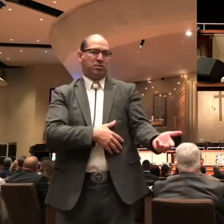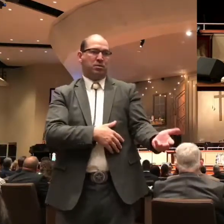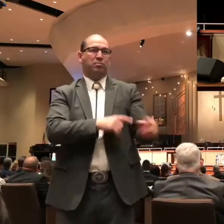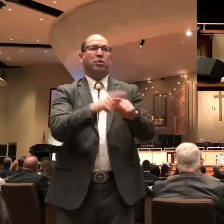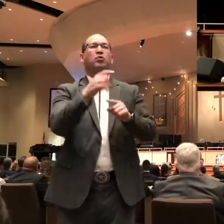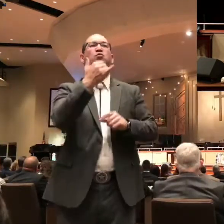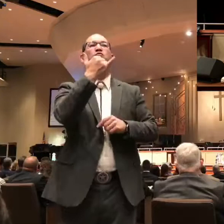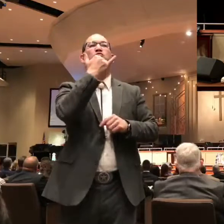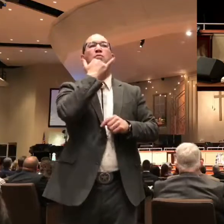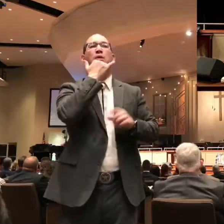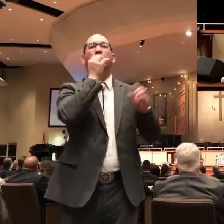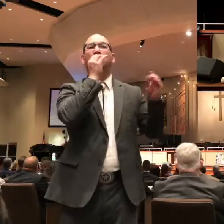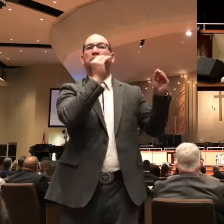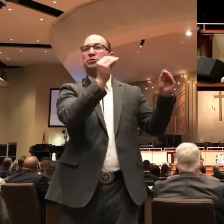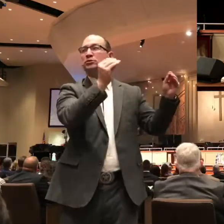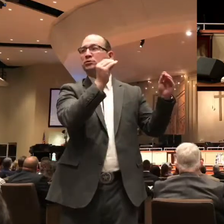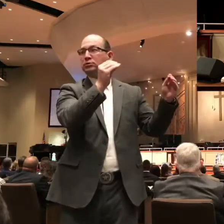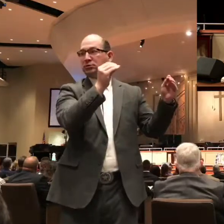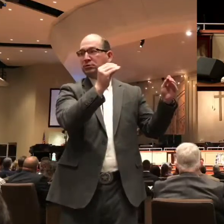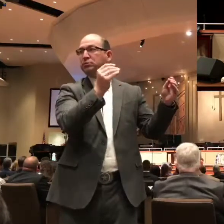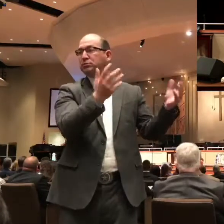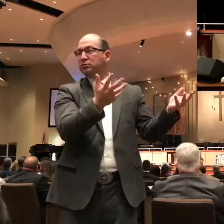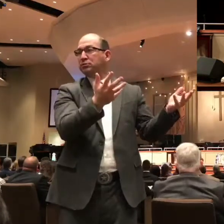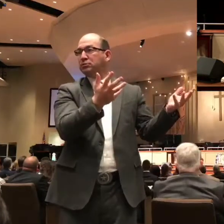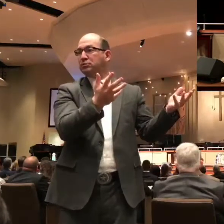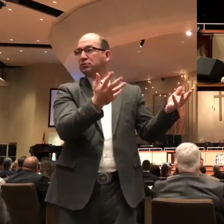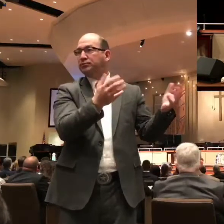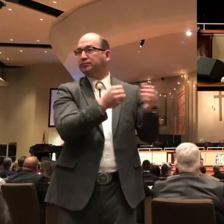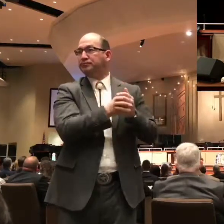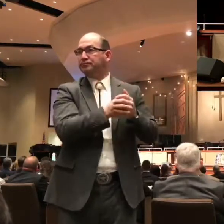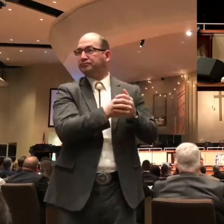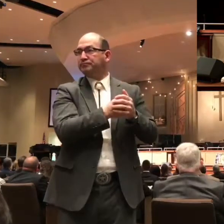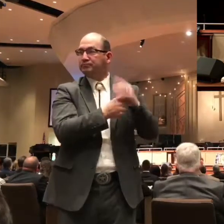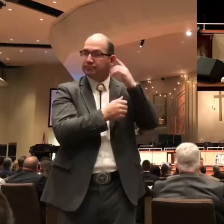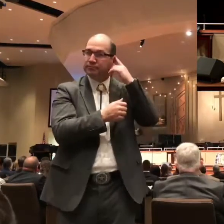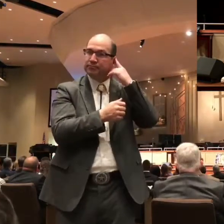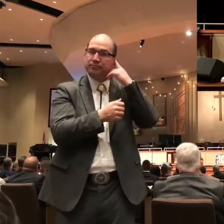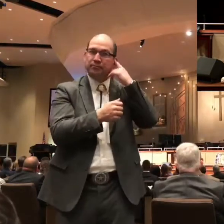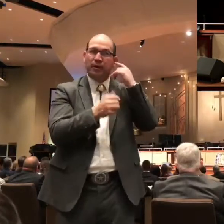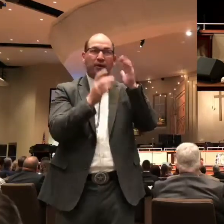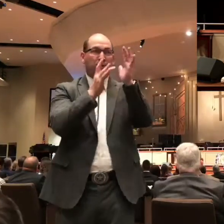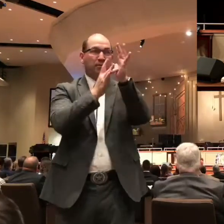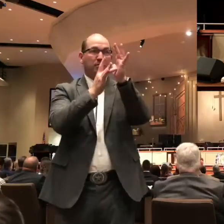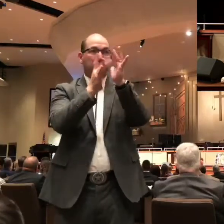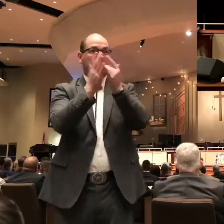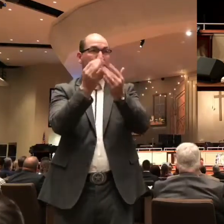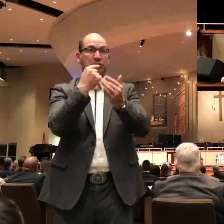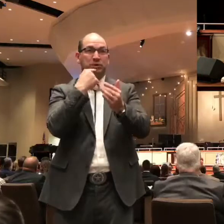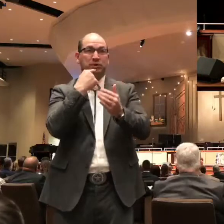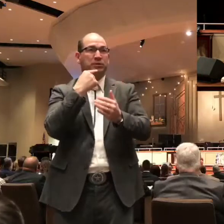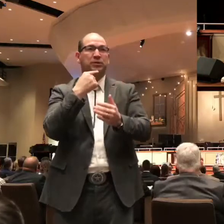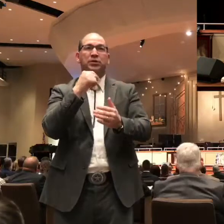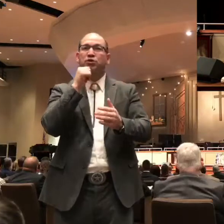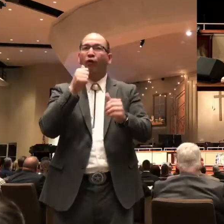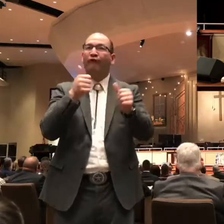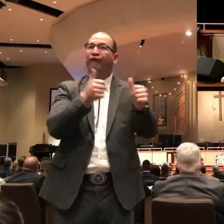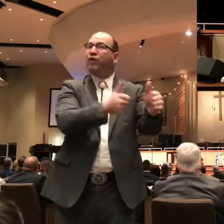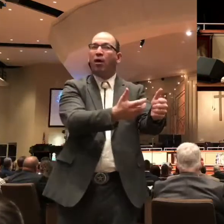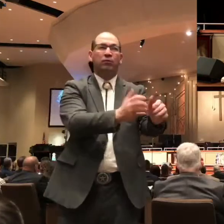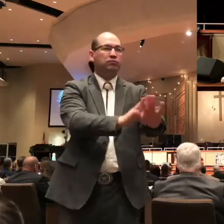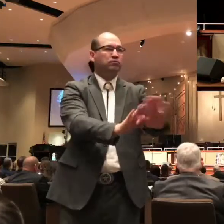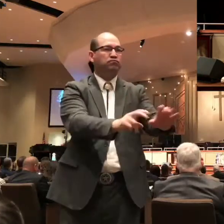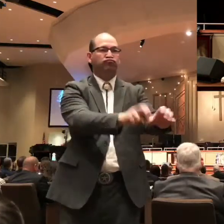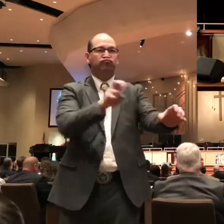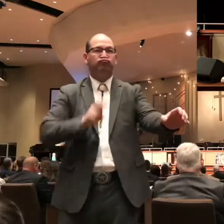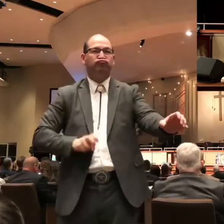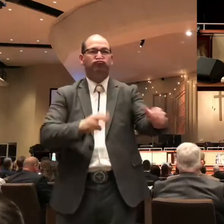they begin a followership of which they are not worthy according to the biblical definition. And so when we think